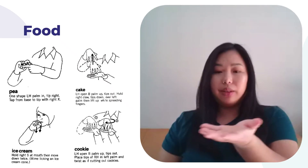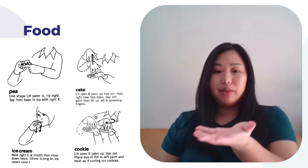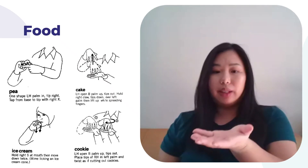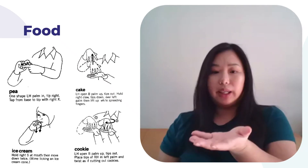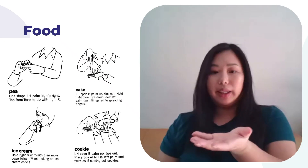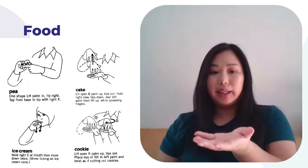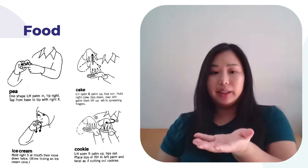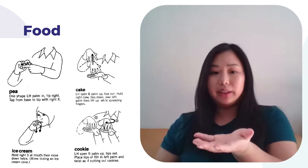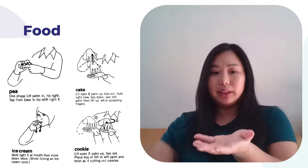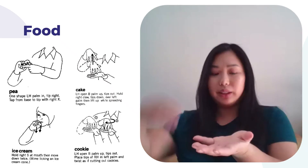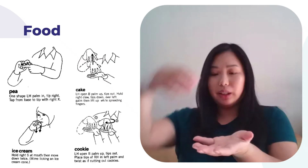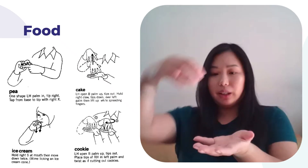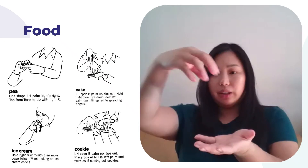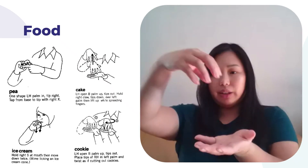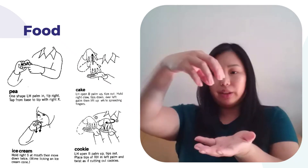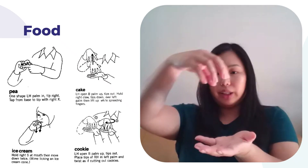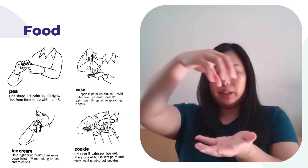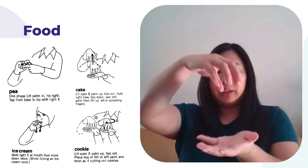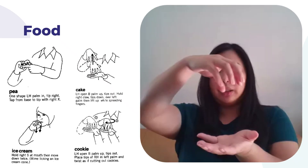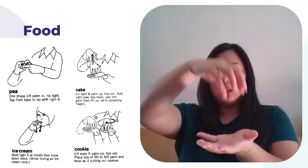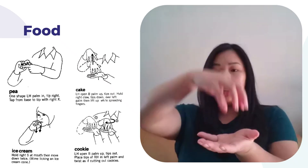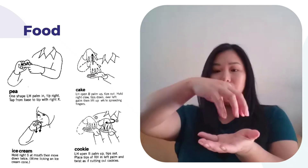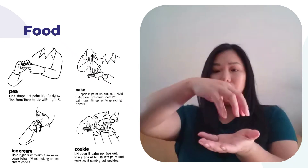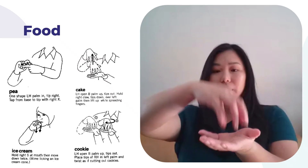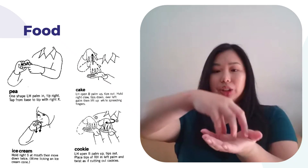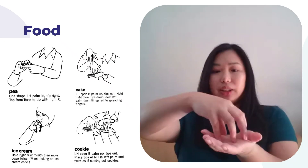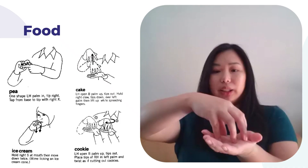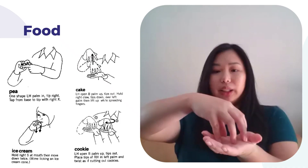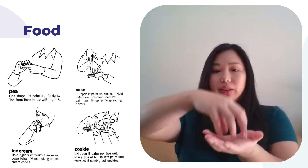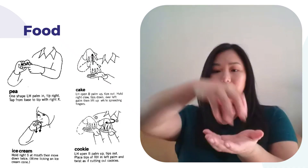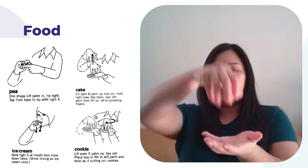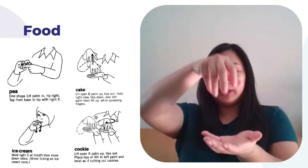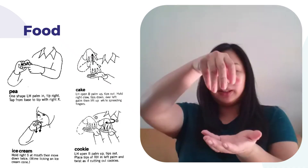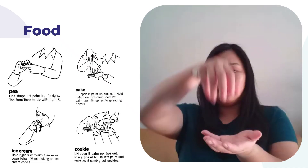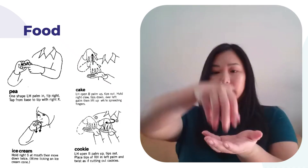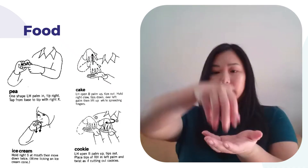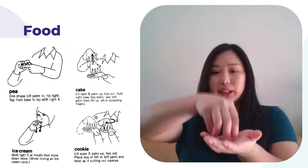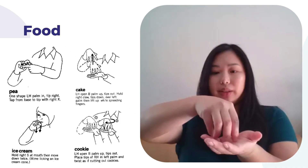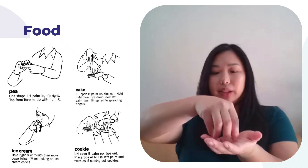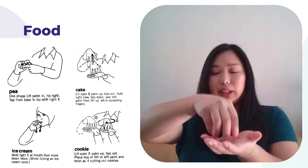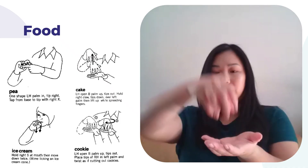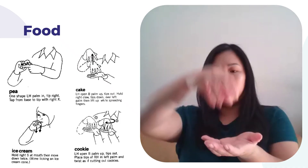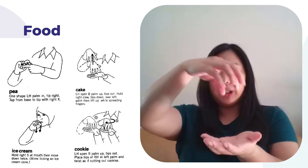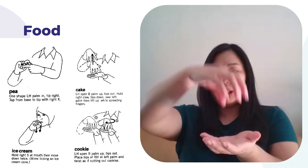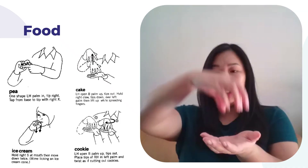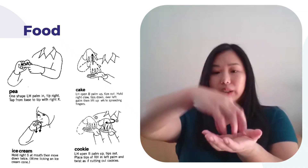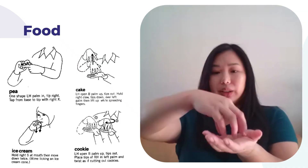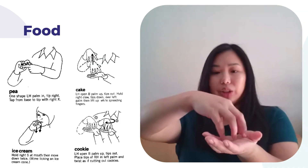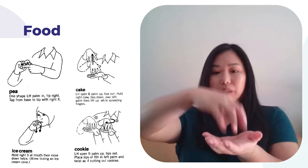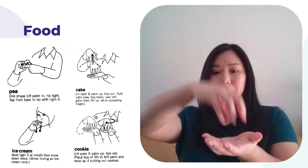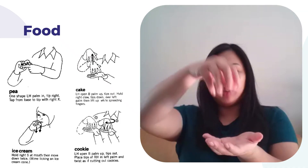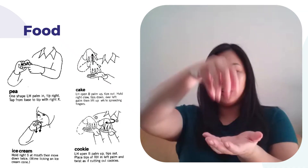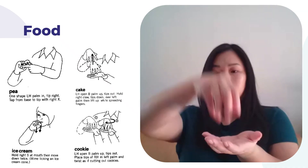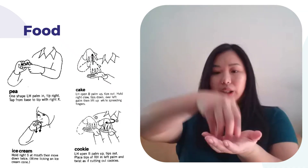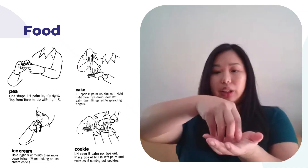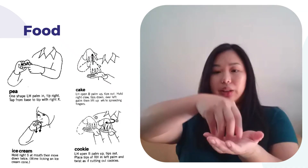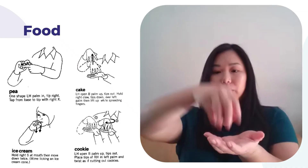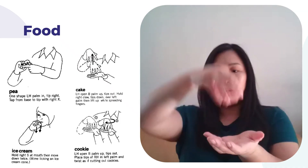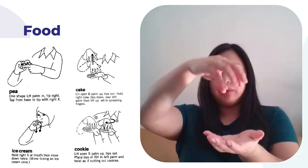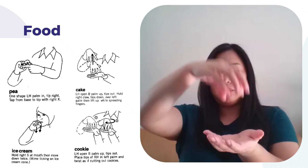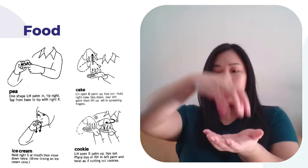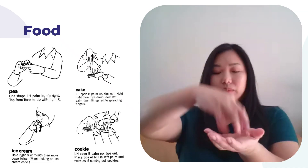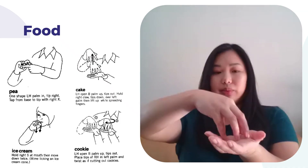Cookie, flat hand, other hand touches down, twist and back down as if you're cutting out the shape of a